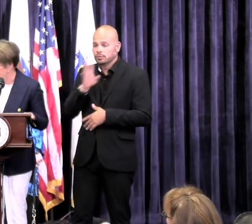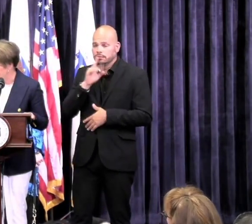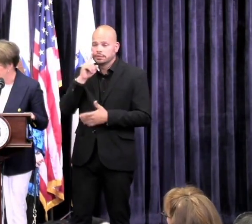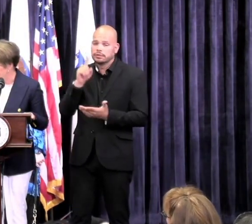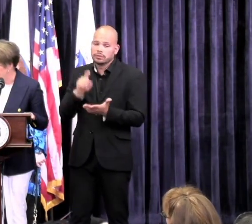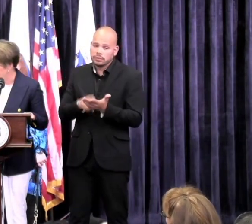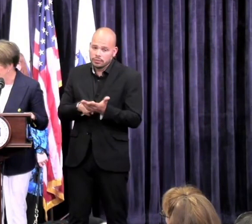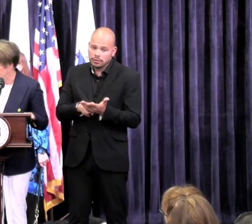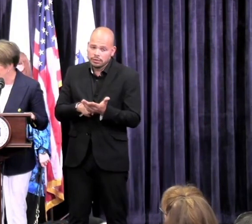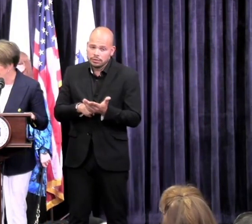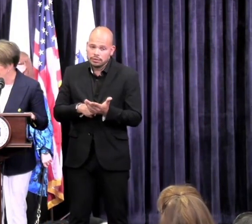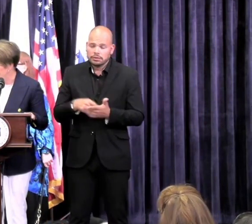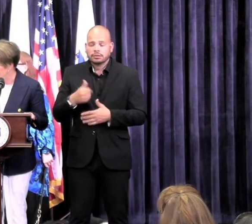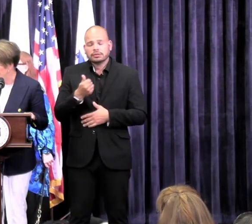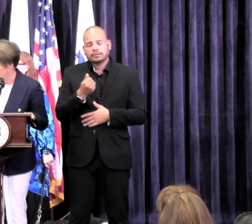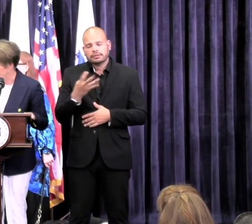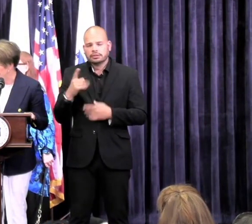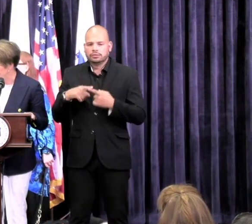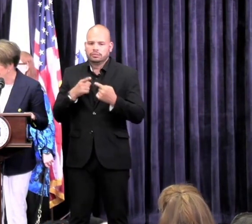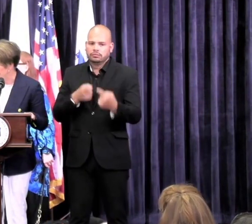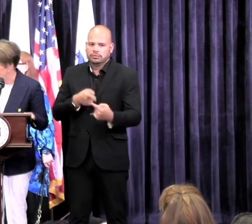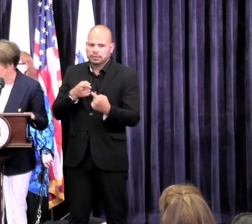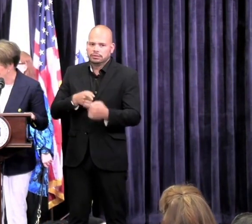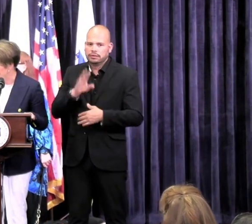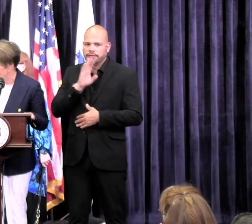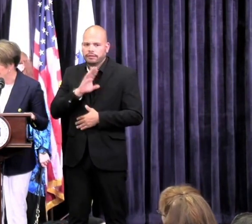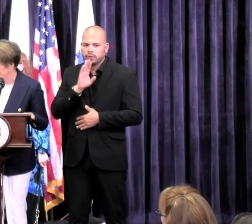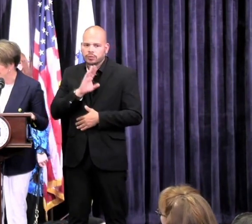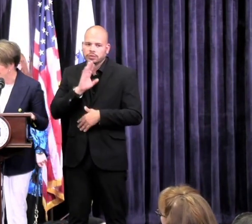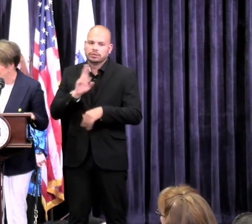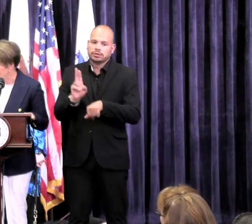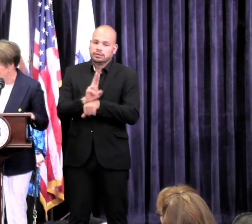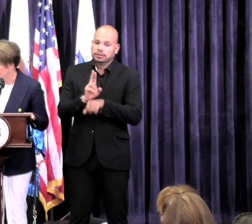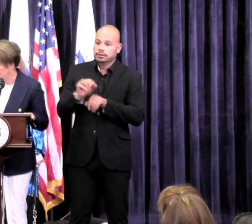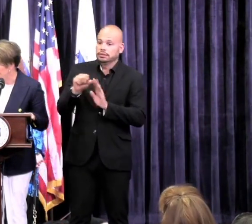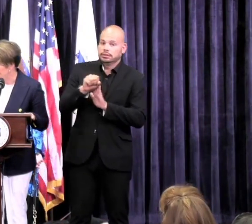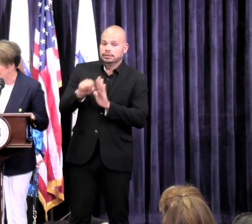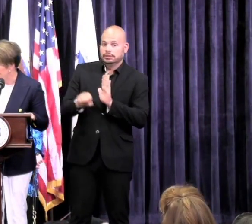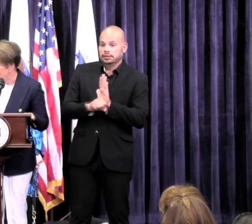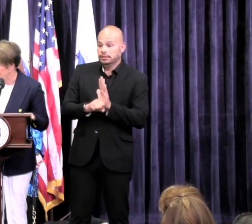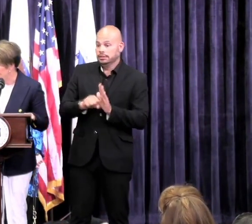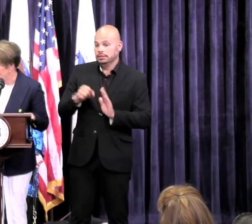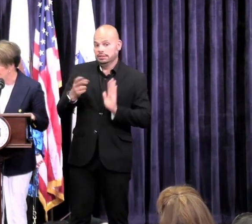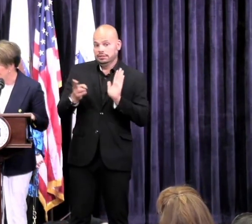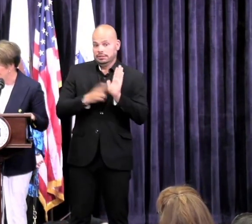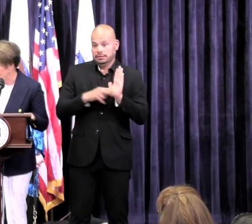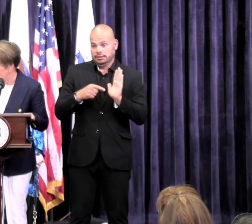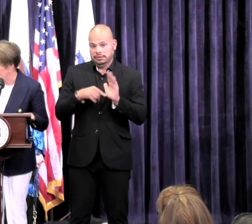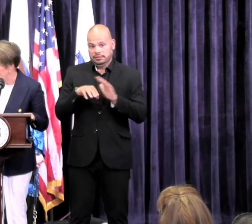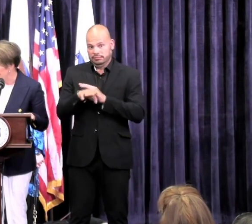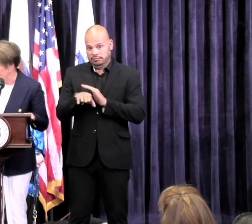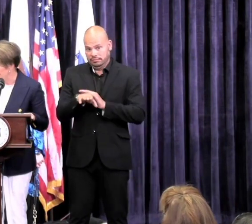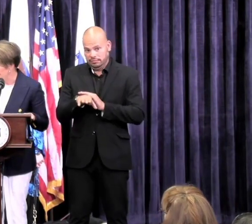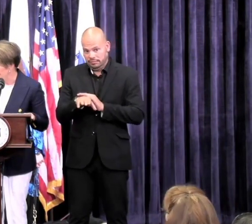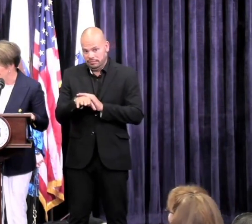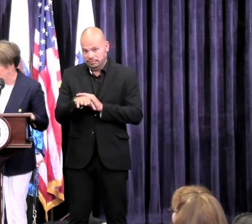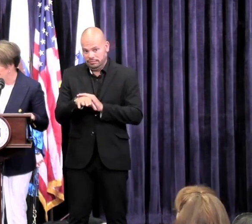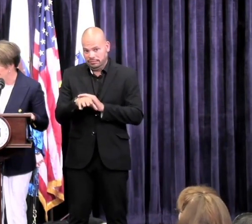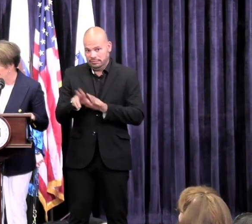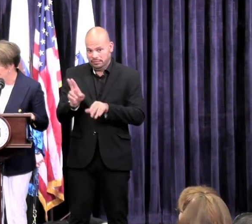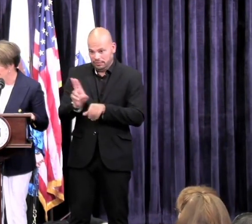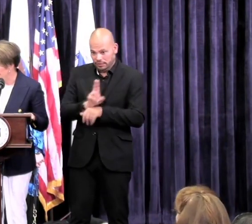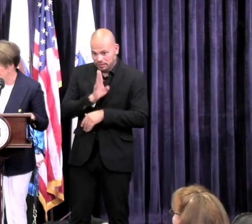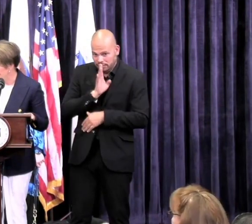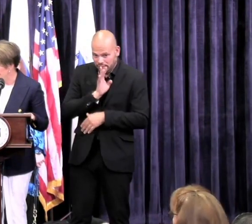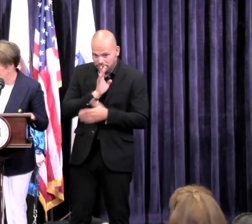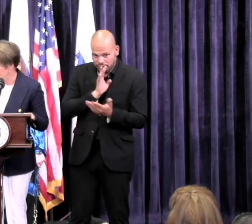and how difficult it is to use the state's portal when you use voice recognition and it